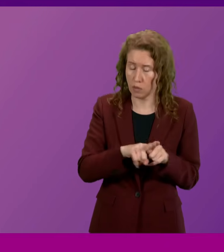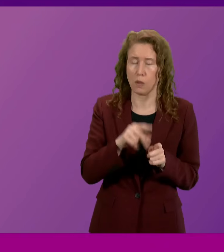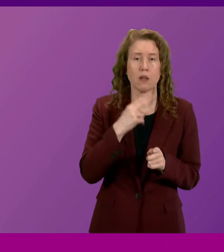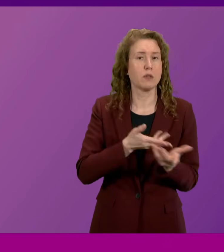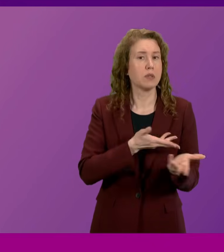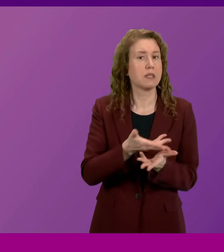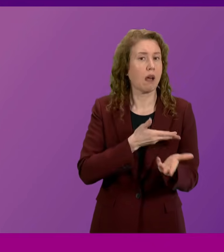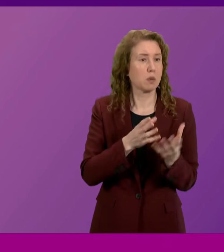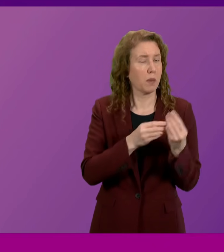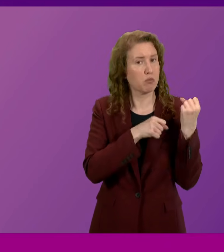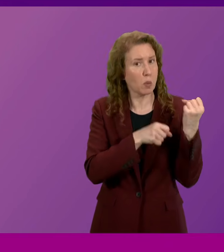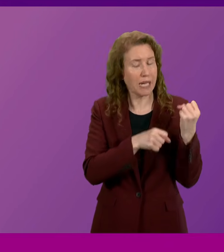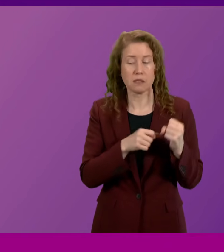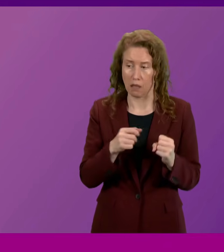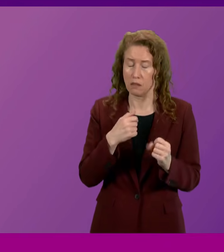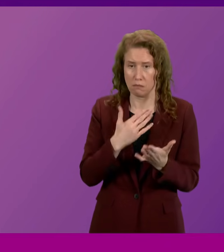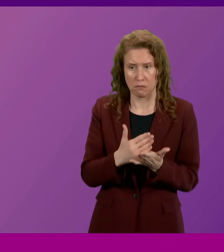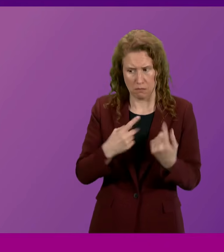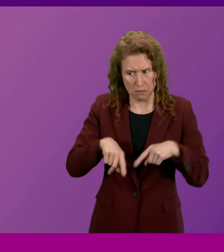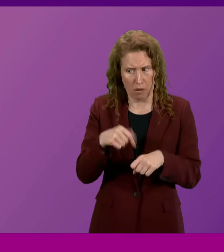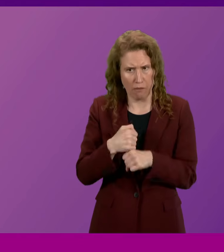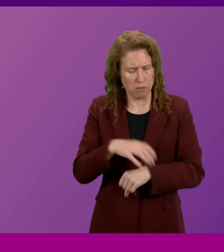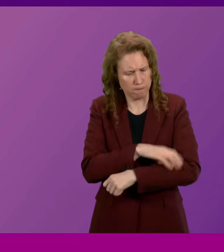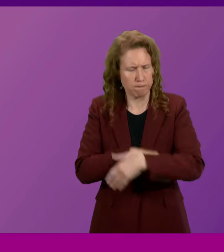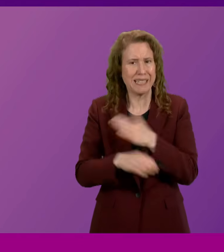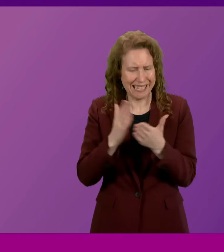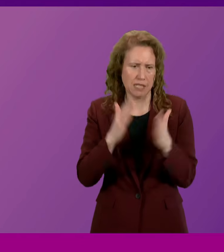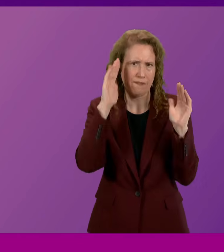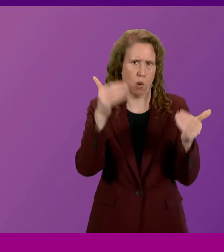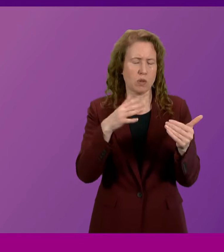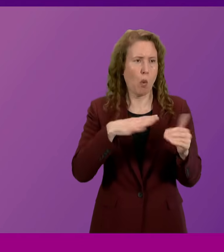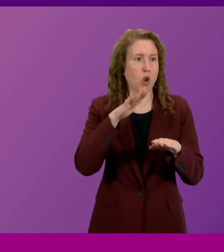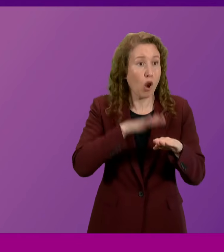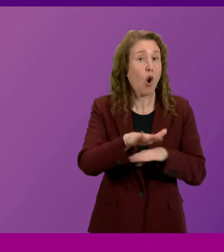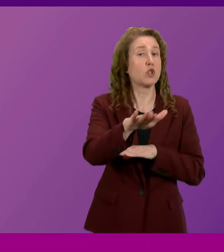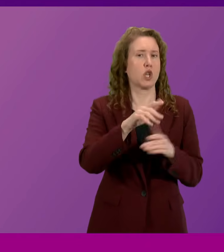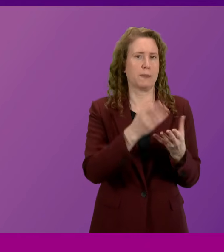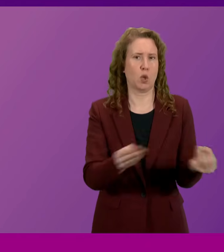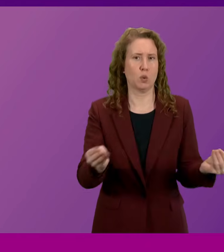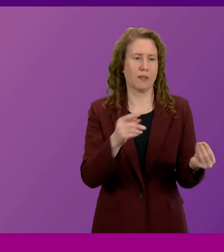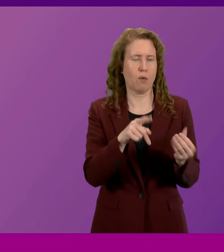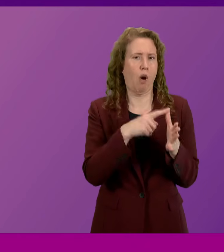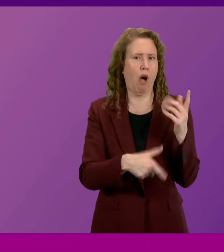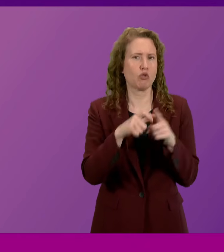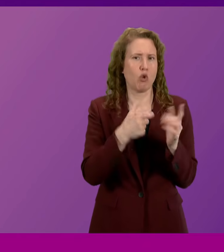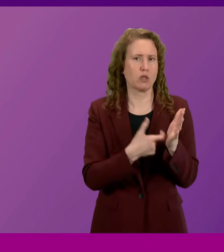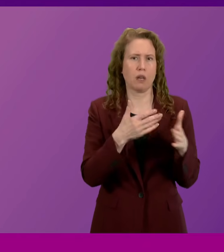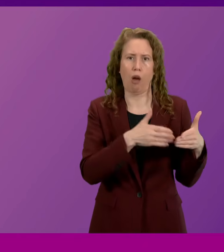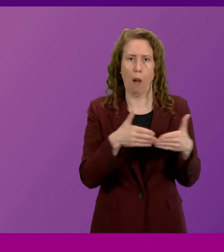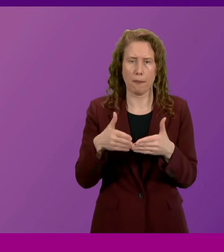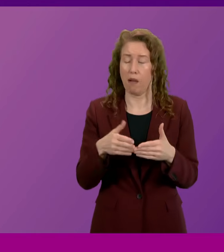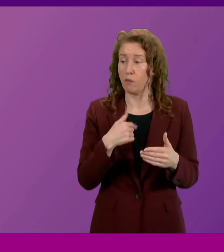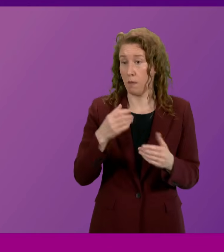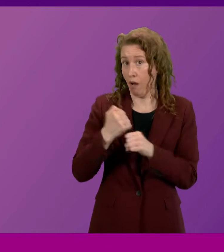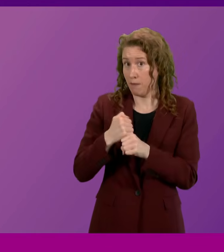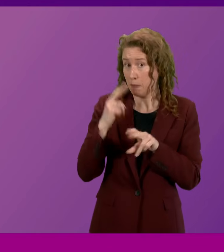discussions this afternoon, that the Government is absolutely focused on a long-term solution for Ardrossan Harbour, which, from the Government's